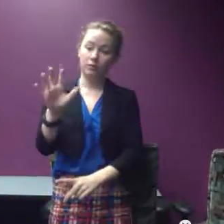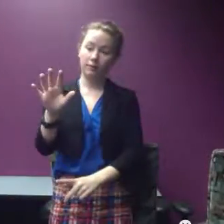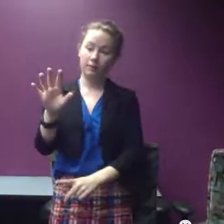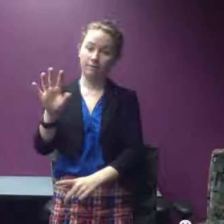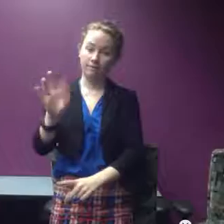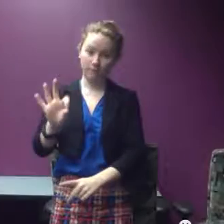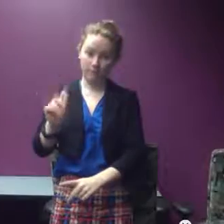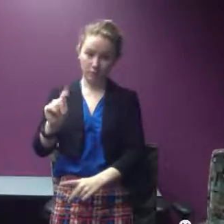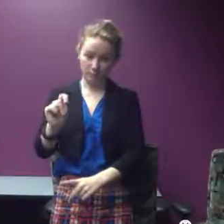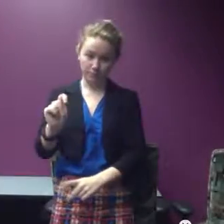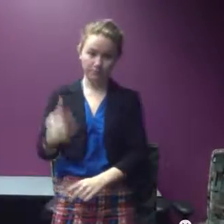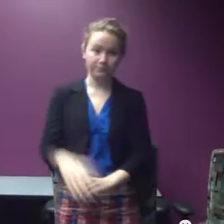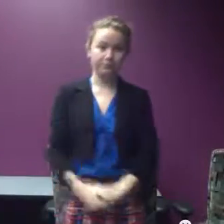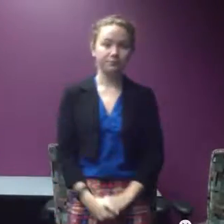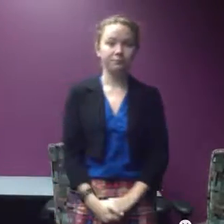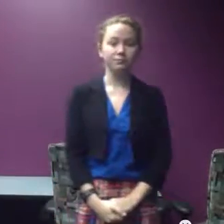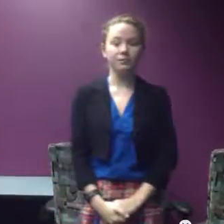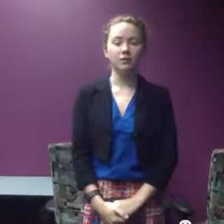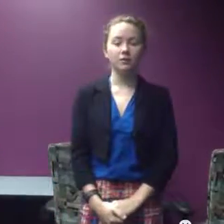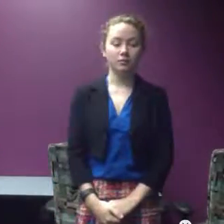2 times 9 feet.